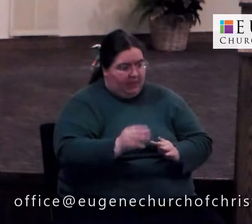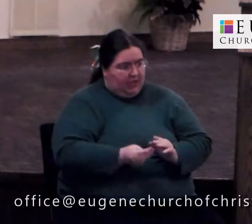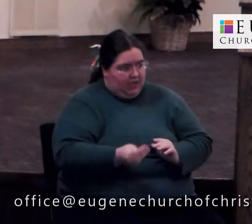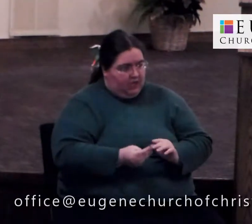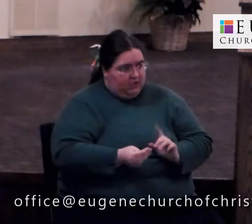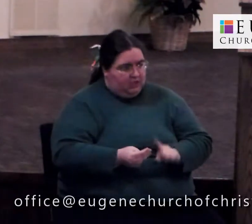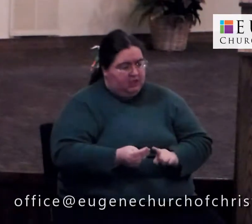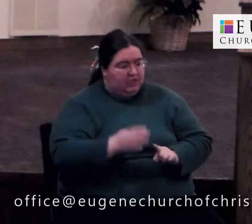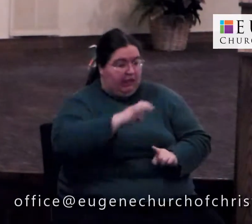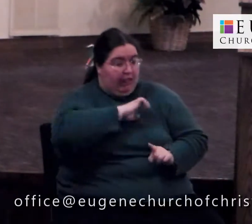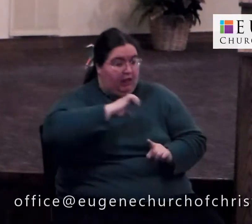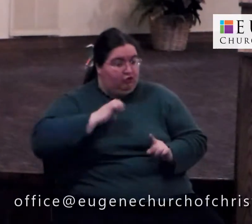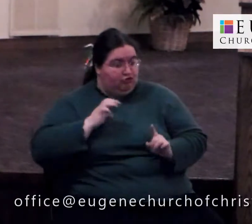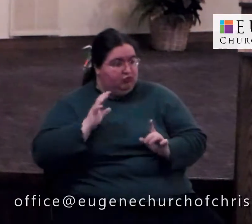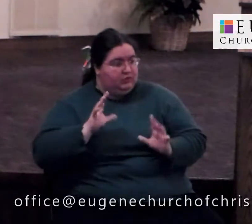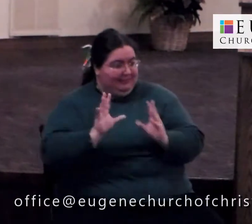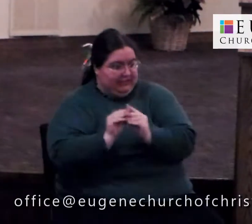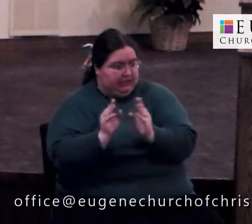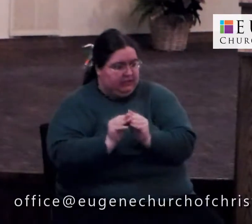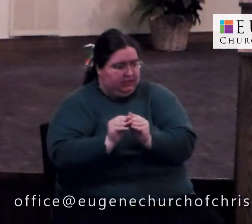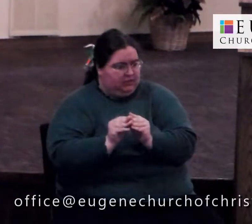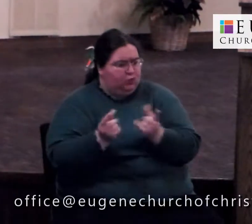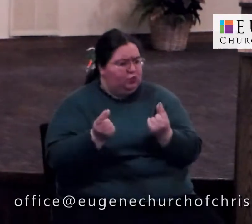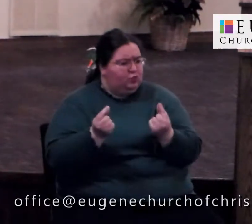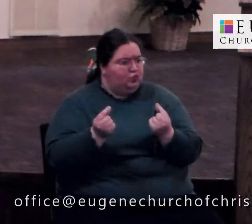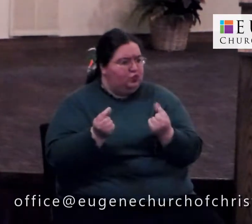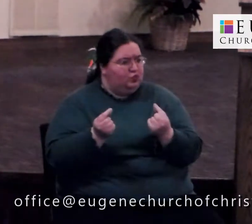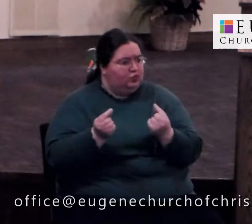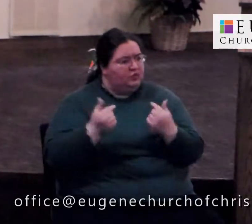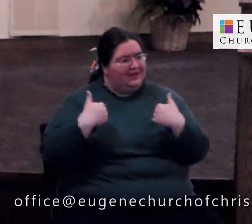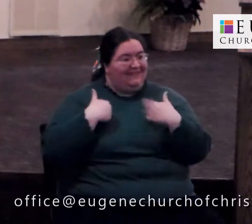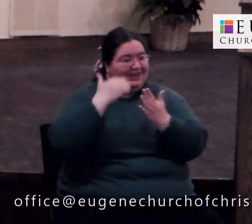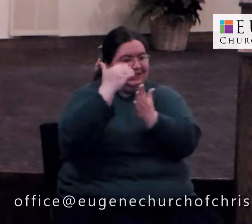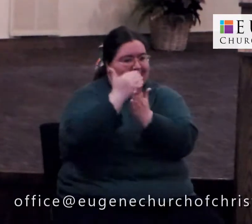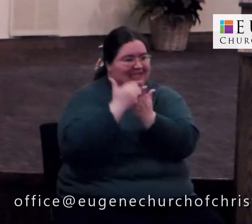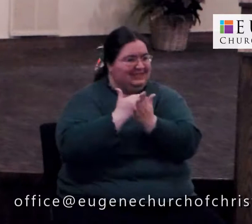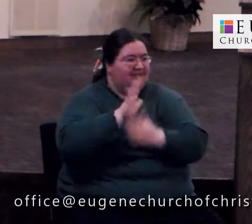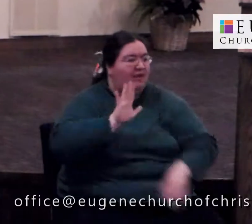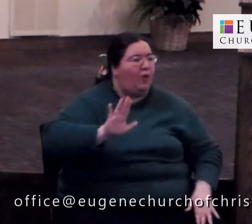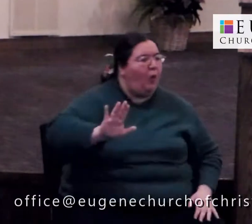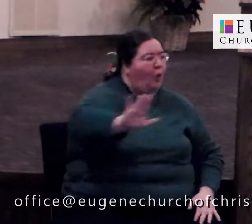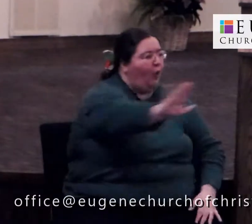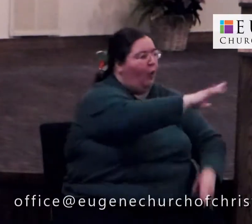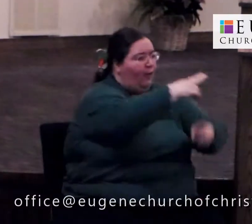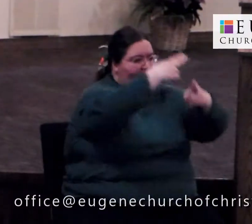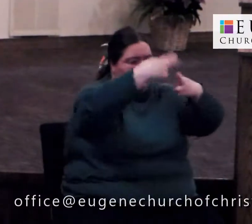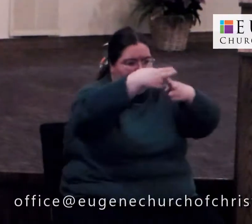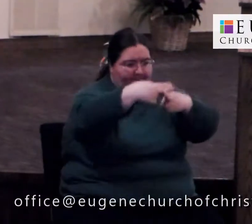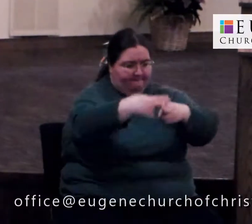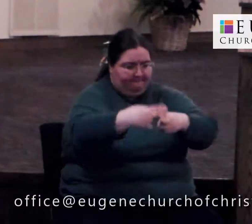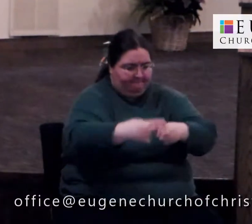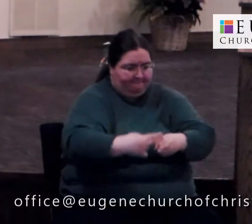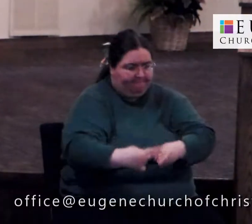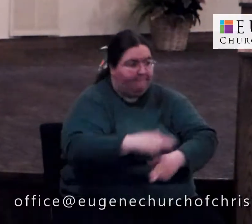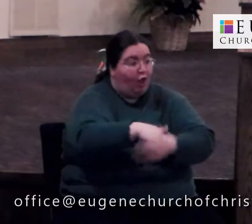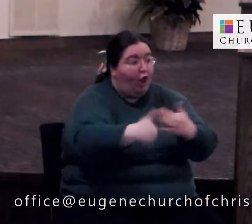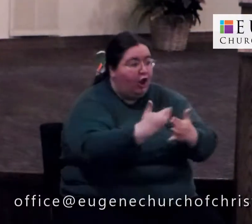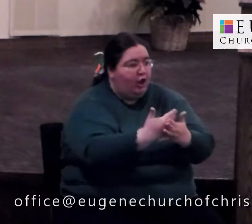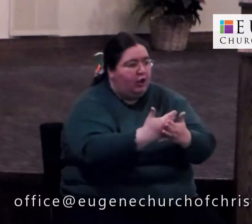of you. And everyone on this list is there by name, and we divide this list up amongst ourselves, and we spend